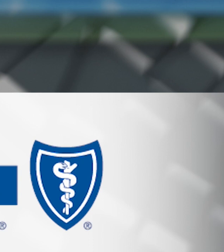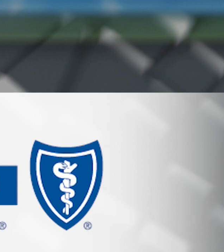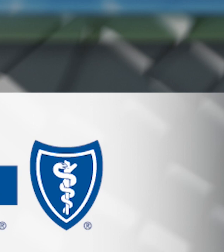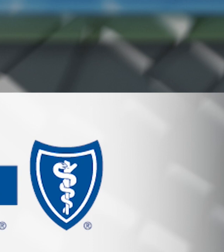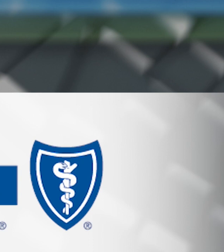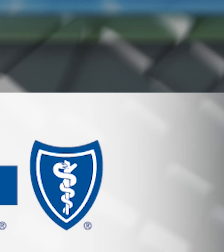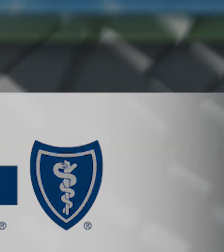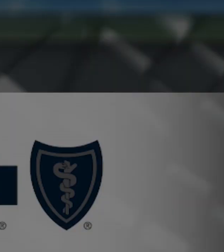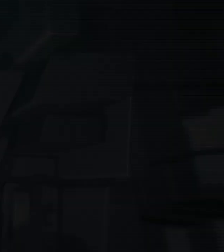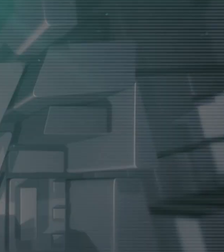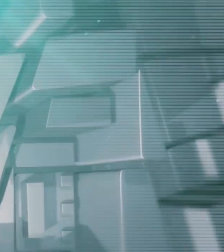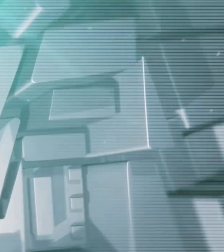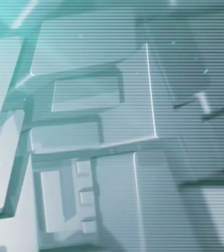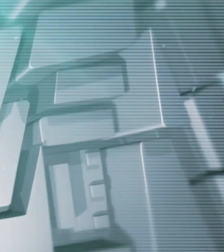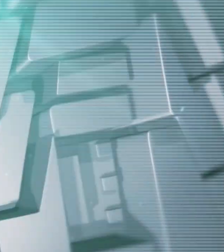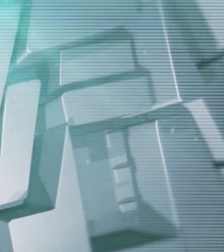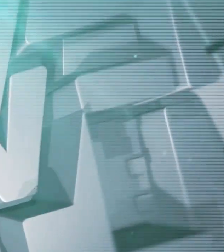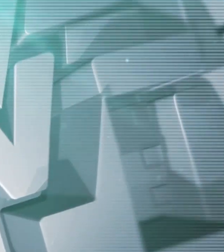Shield Association.